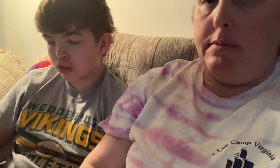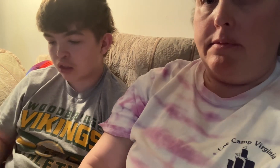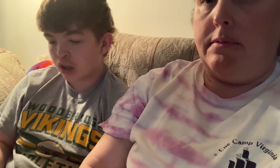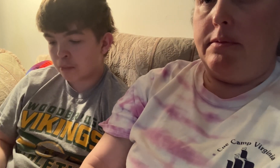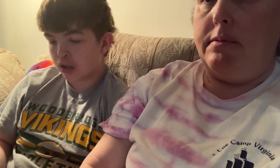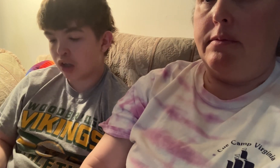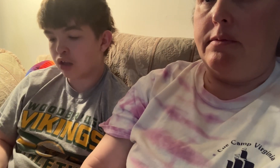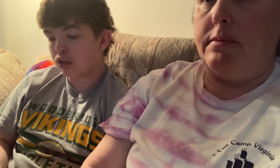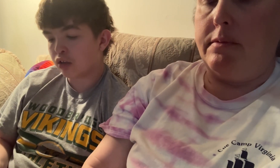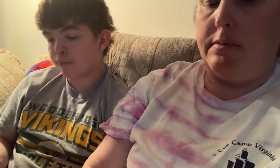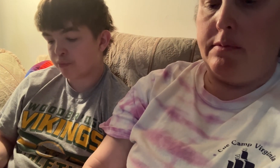They began